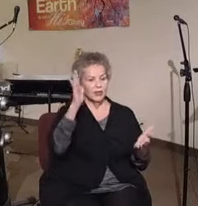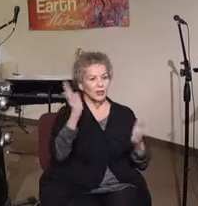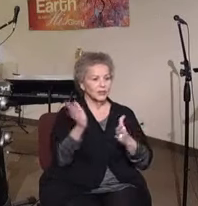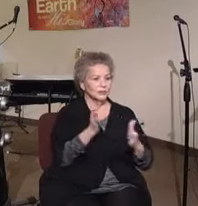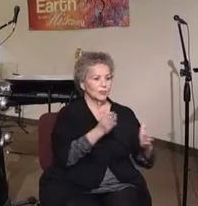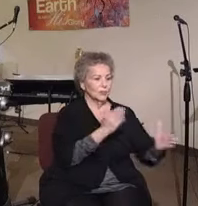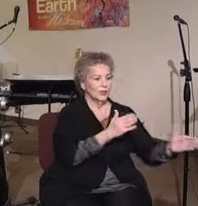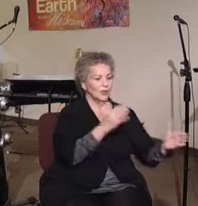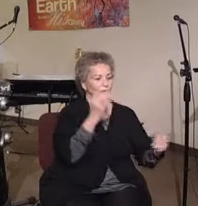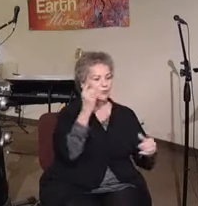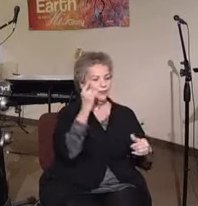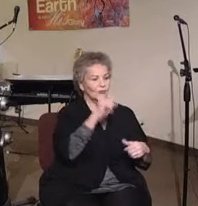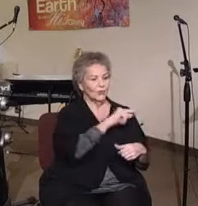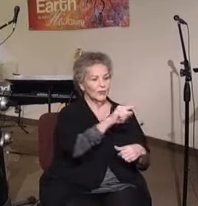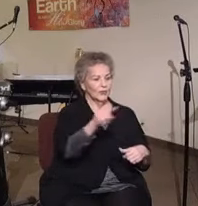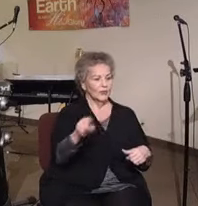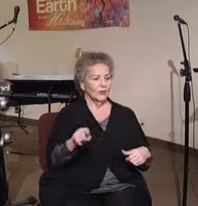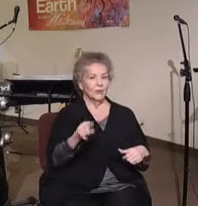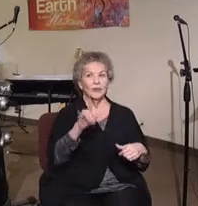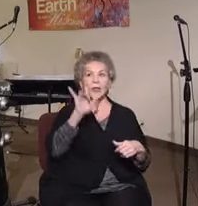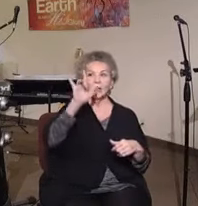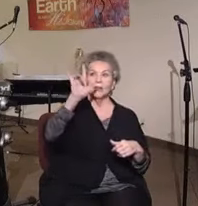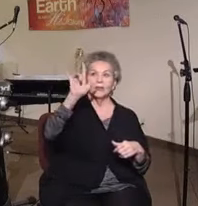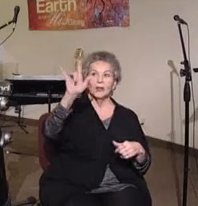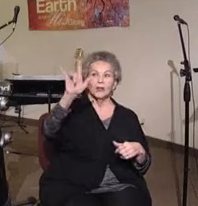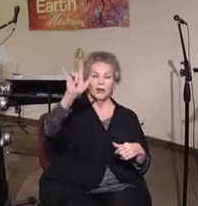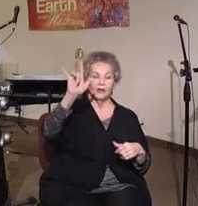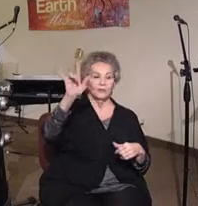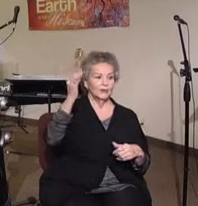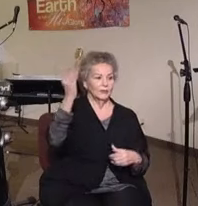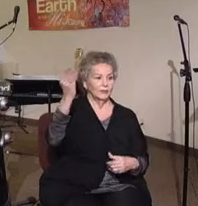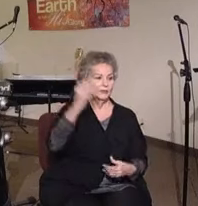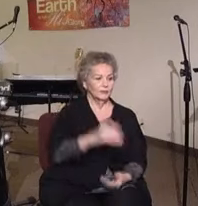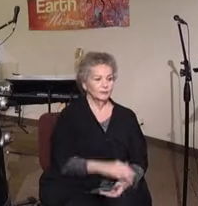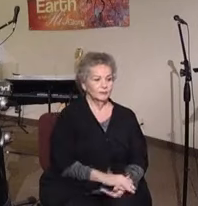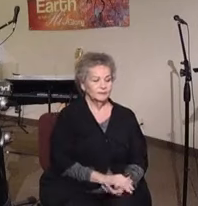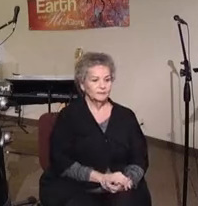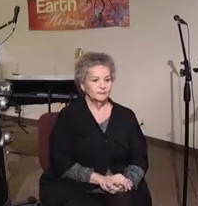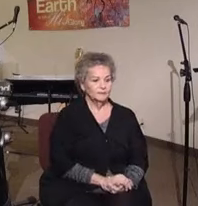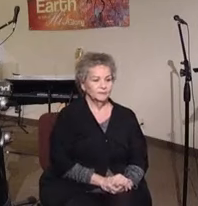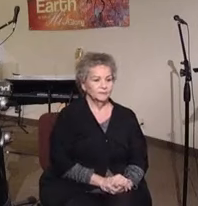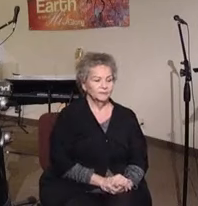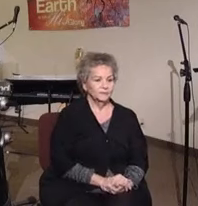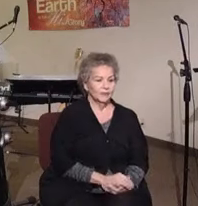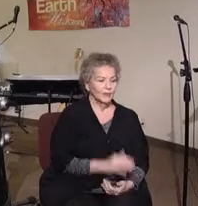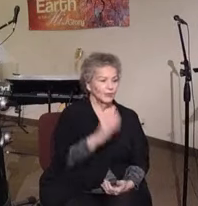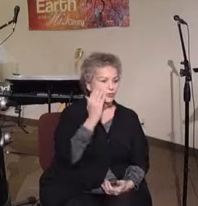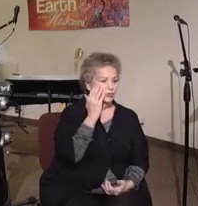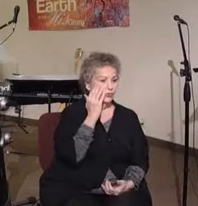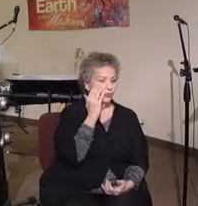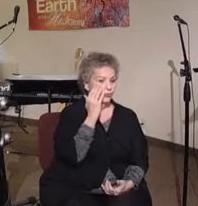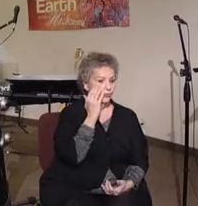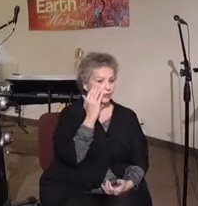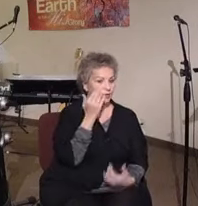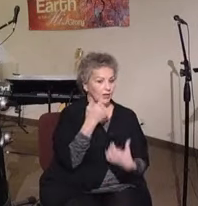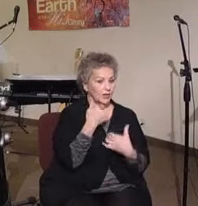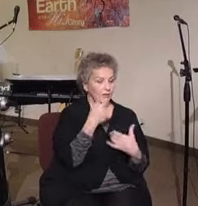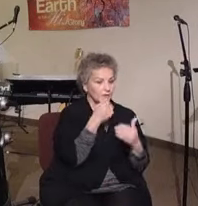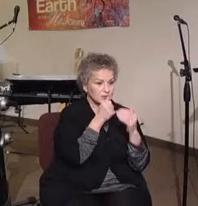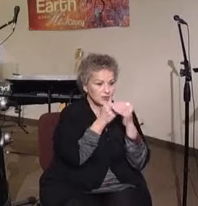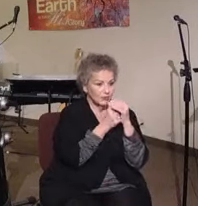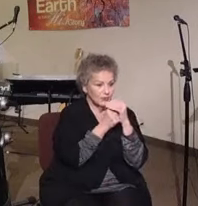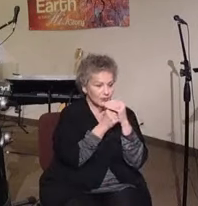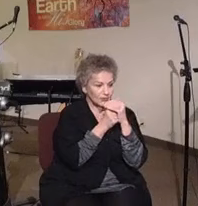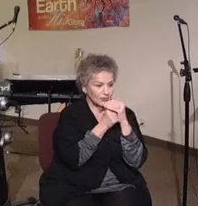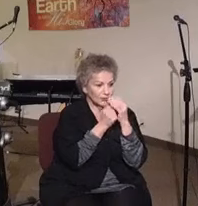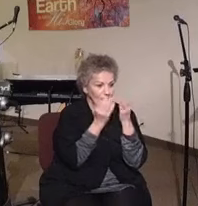for them that love him." Did you know? I got a secret for you.